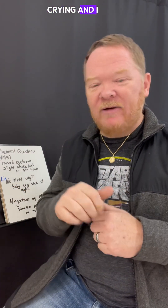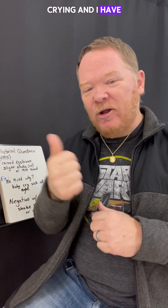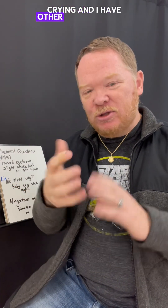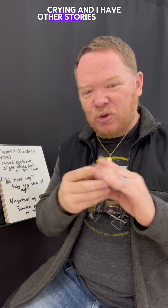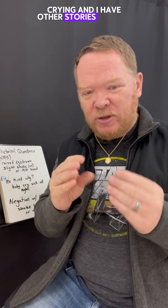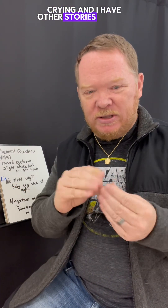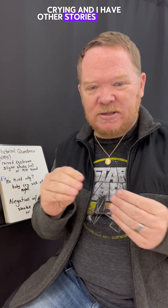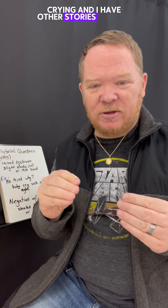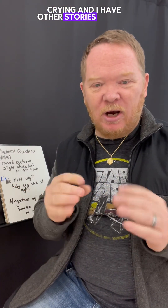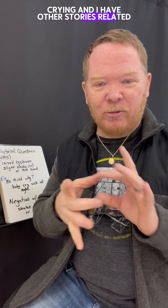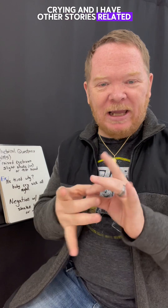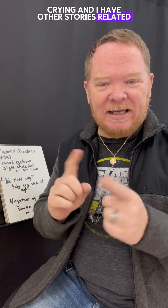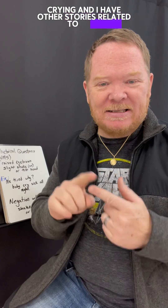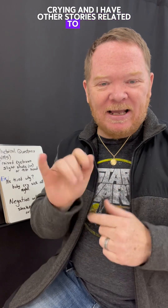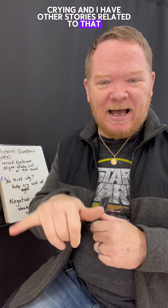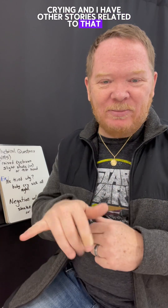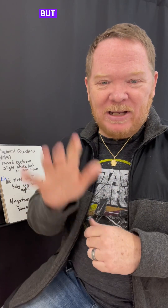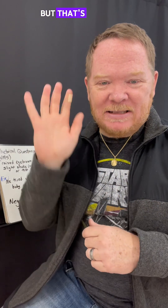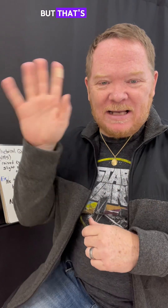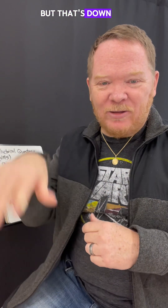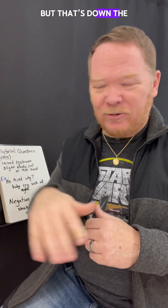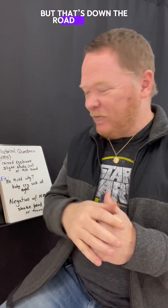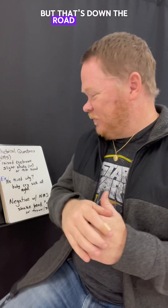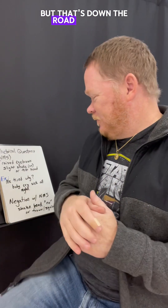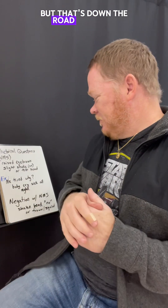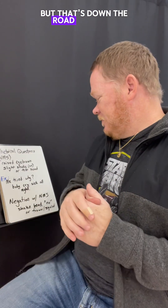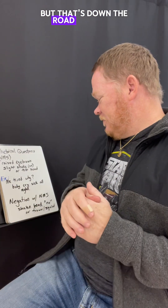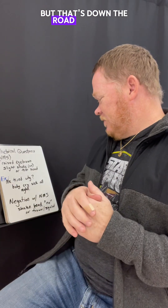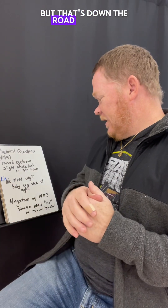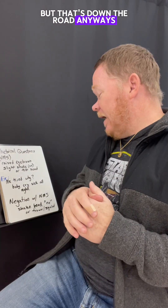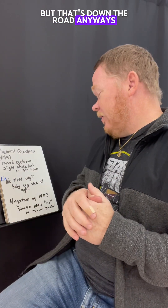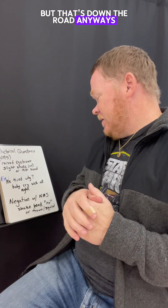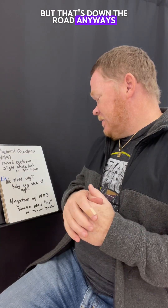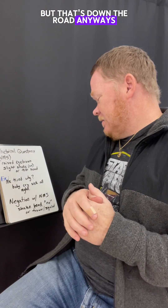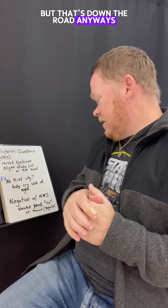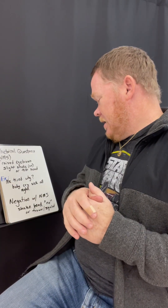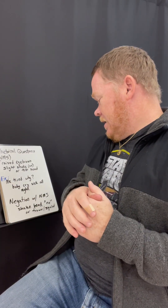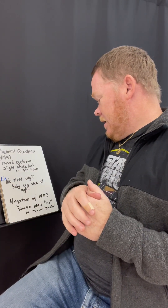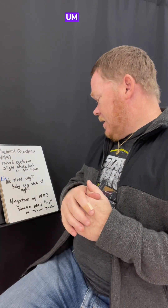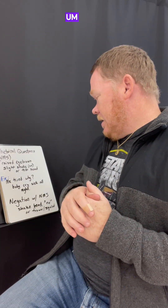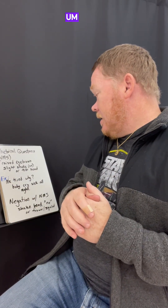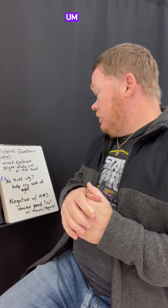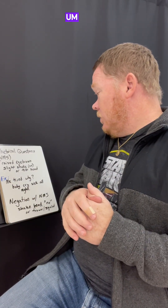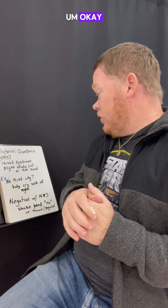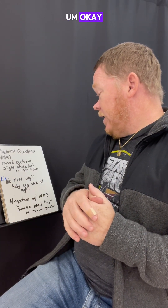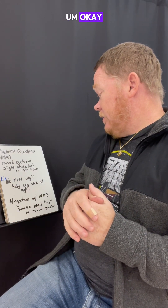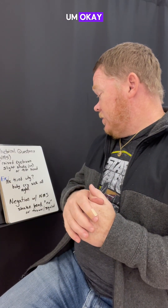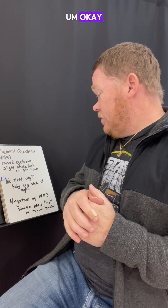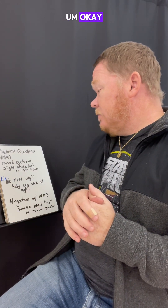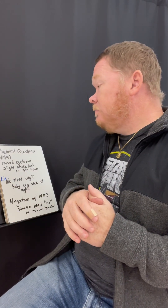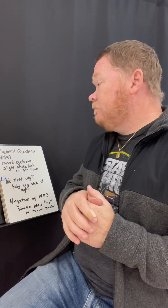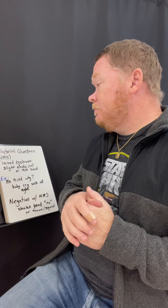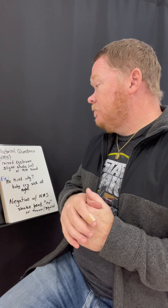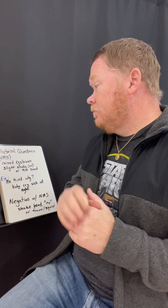other stories related to that, but that's down the road. Anyways, okay, moving